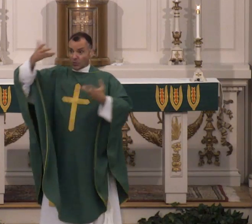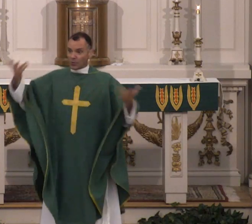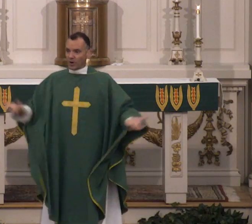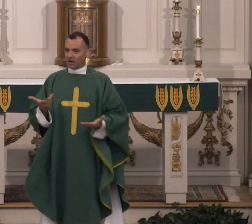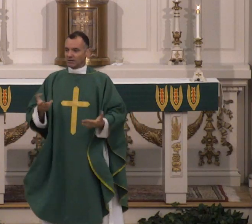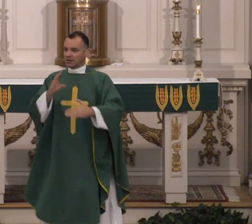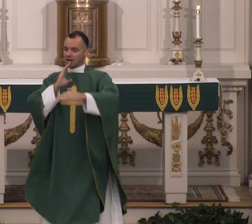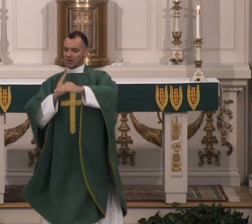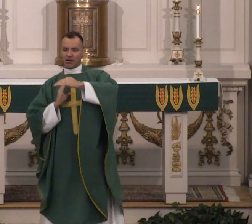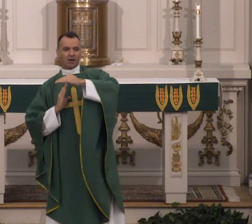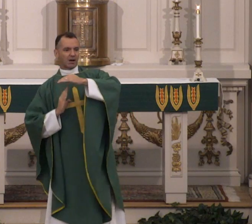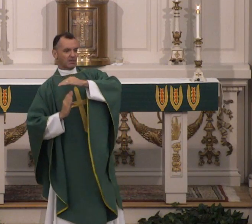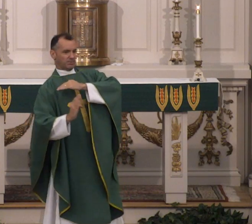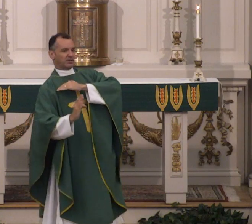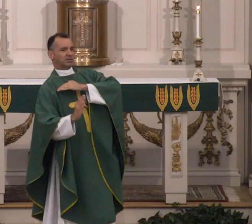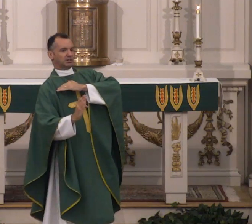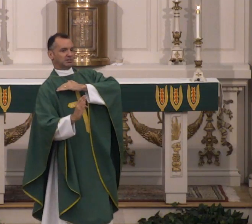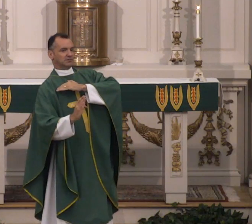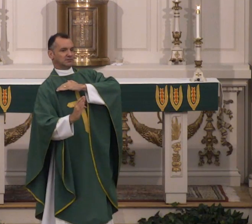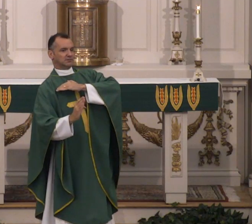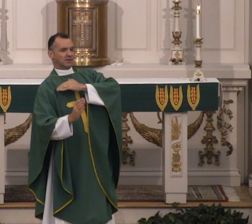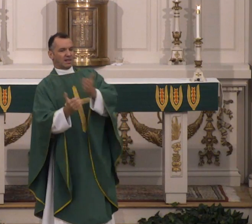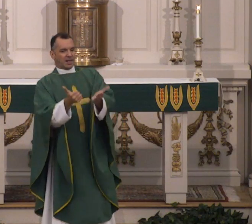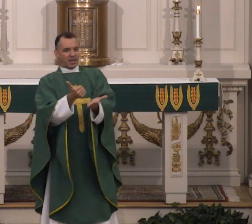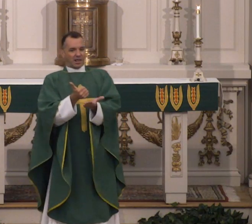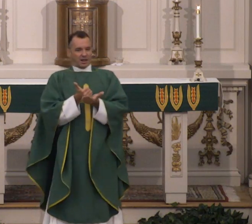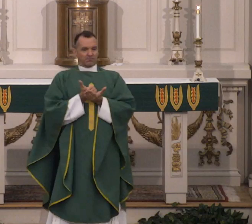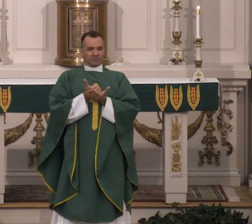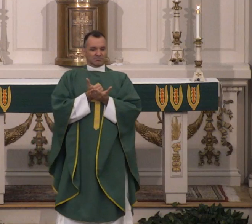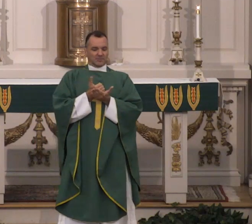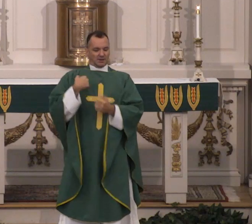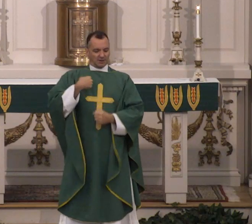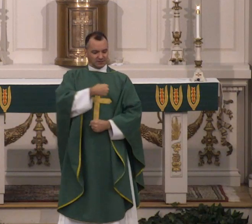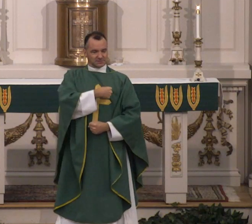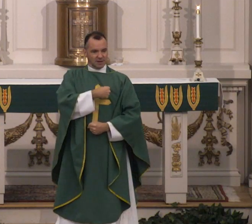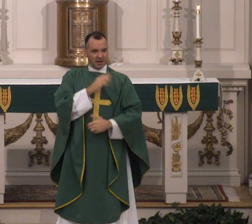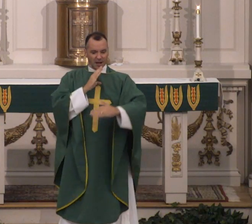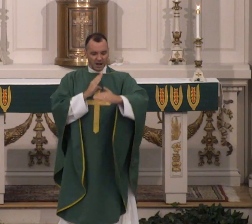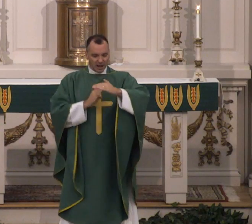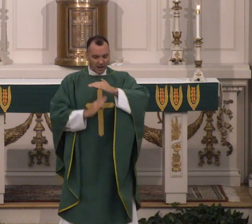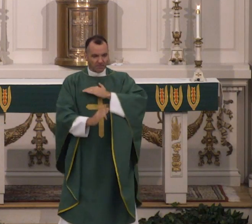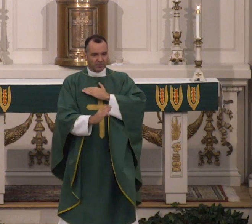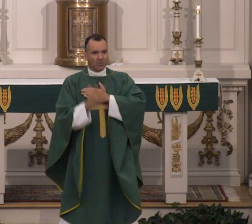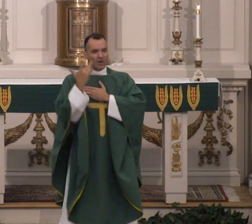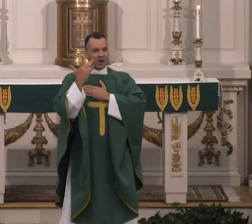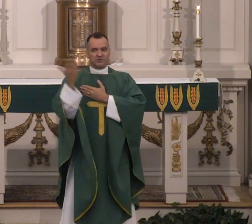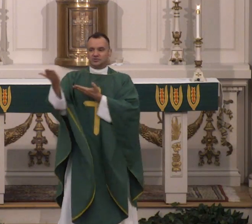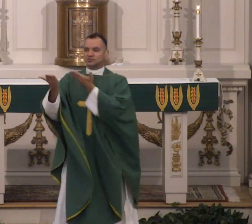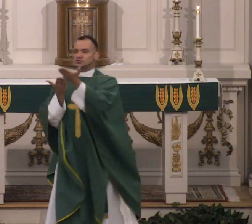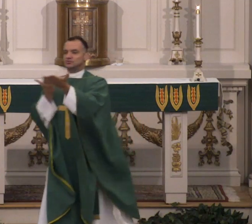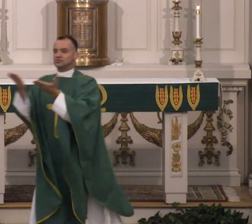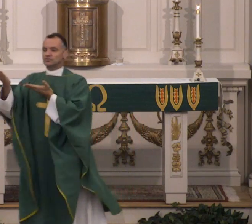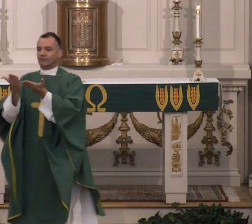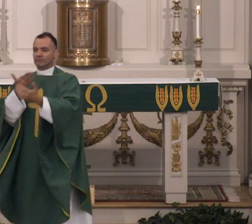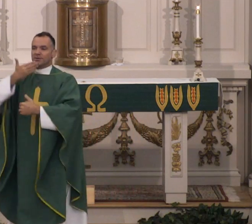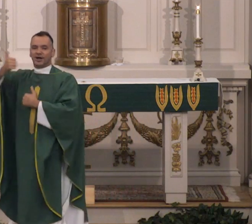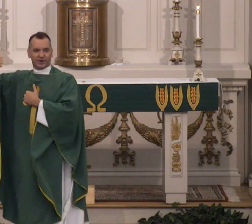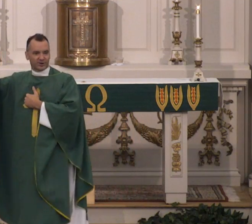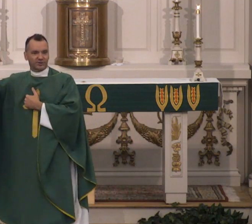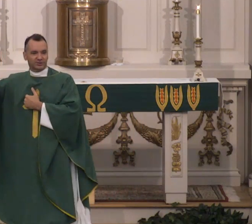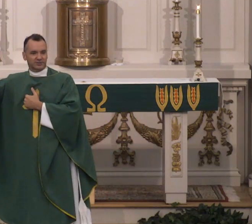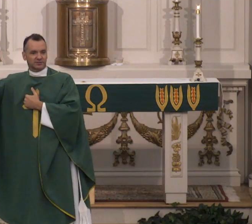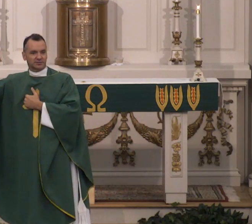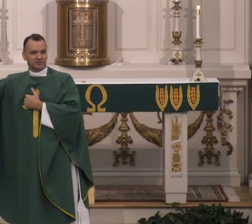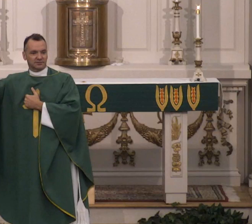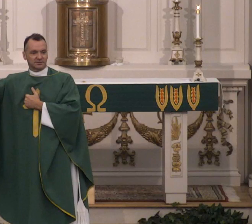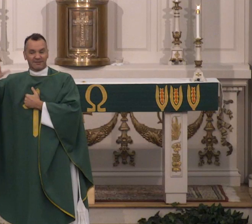We should learn humility and how to be humble, because that will help us, that humility will help us to